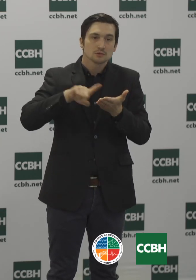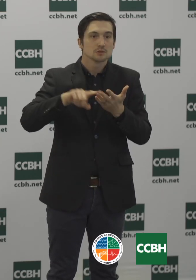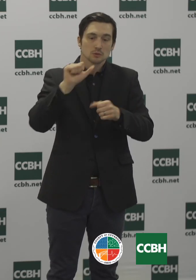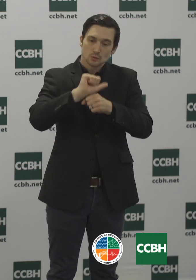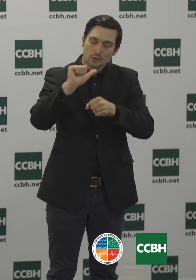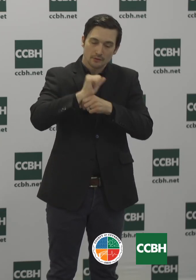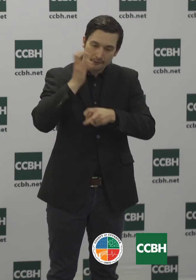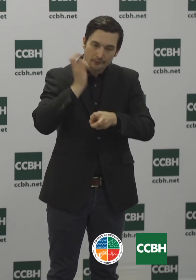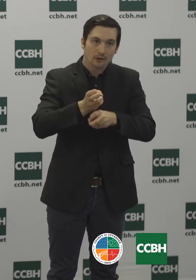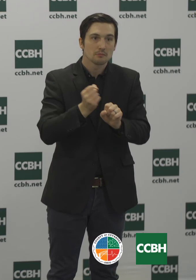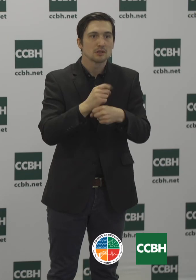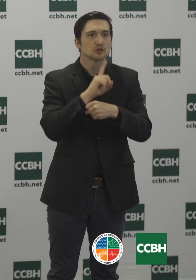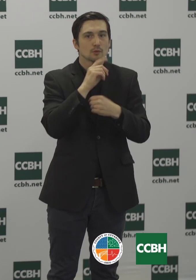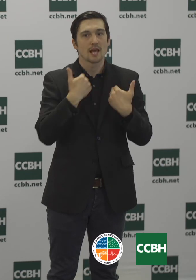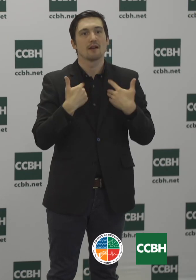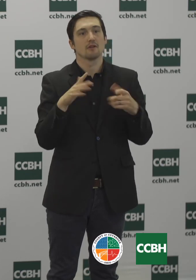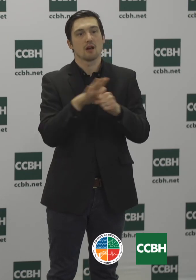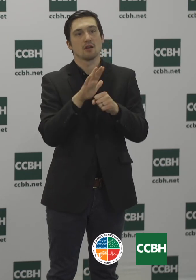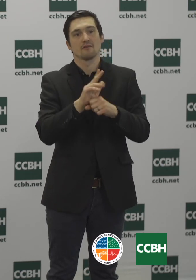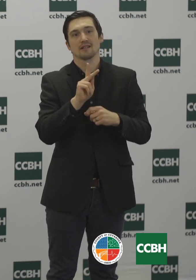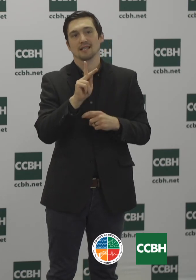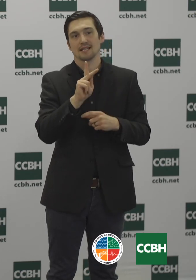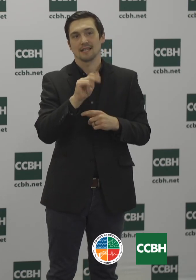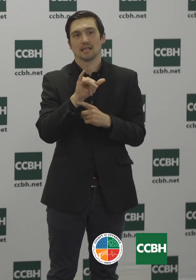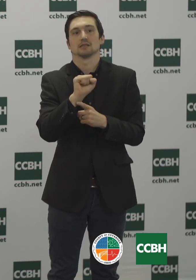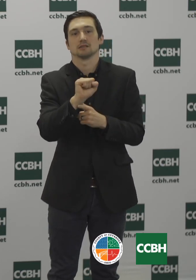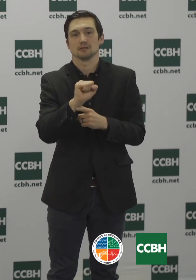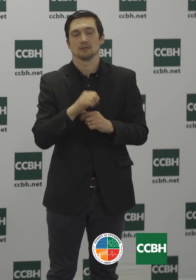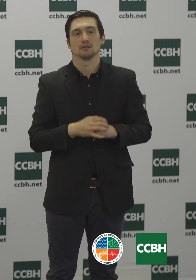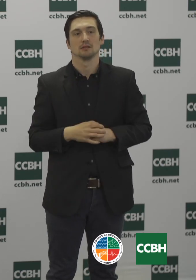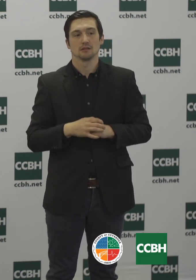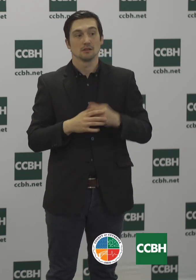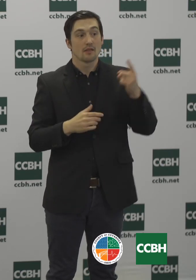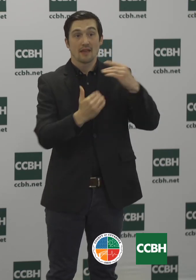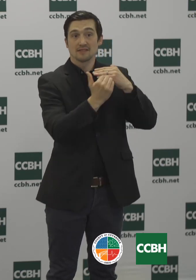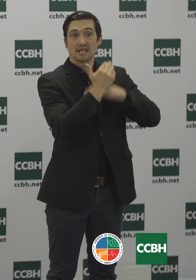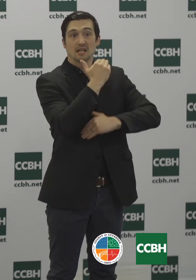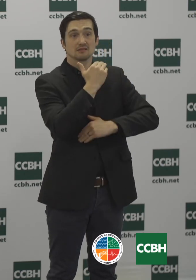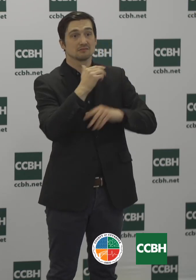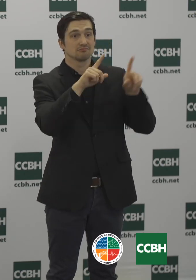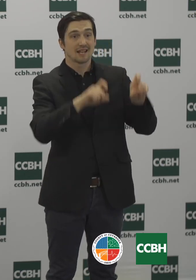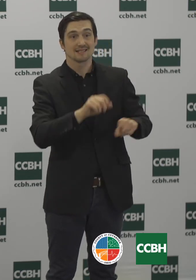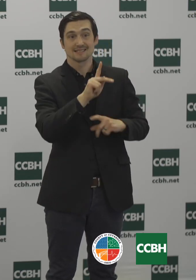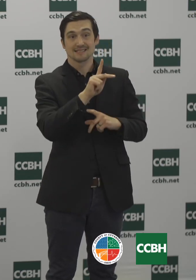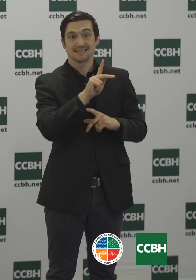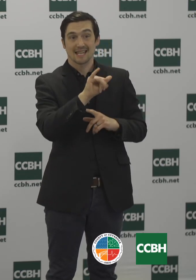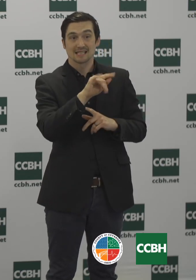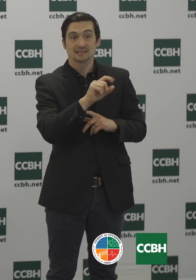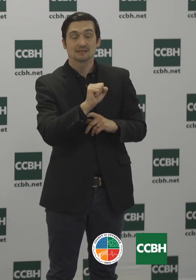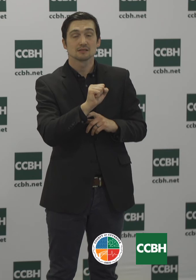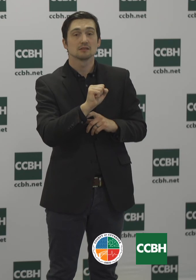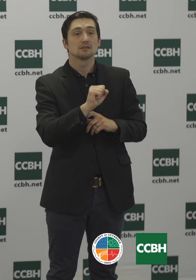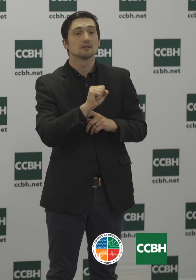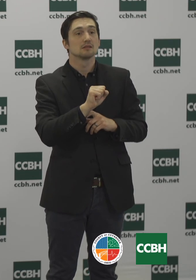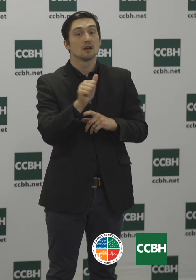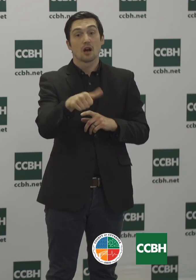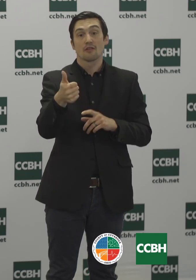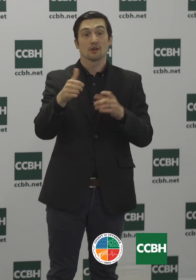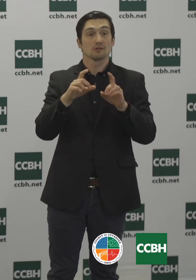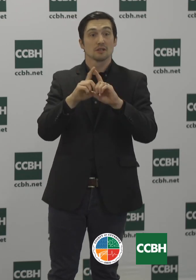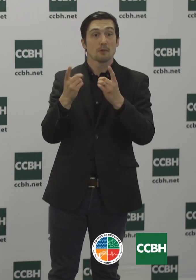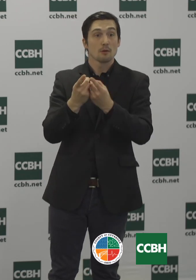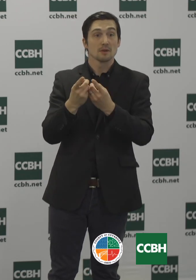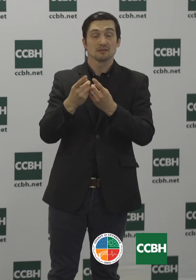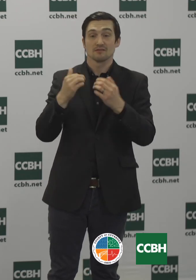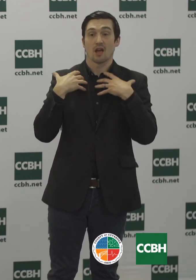test kits. So they have sent us test kits just like other local health departments. And so that's